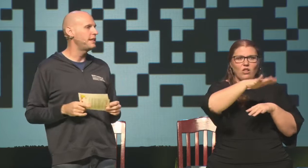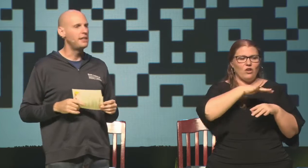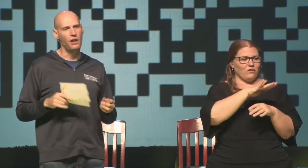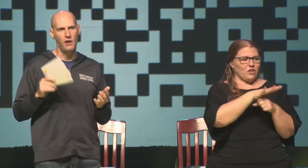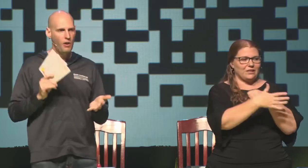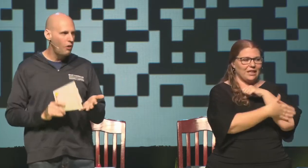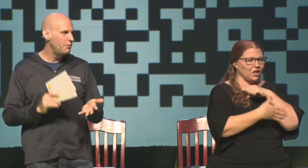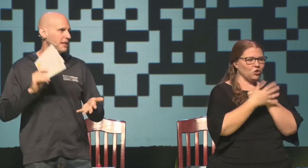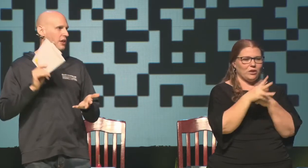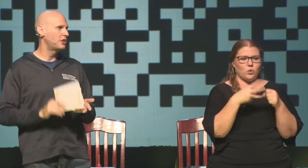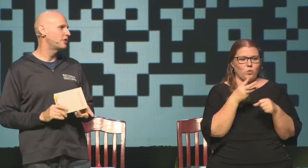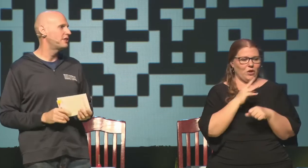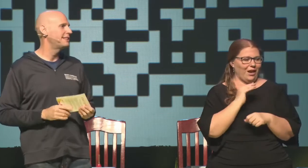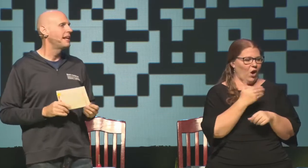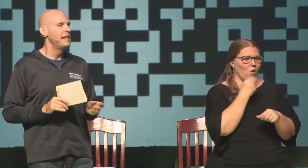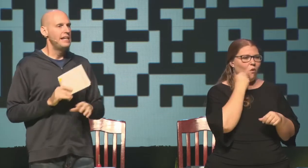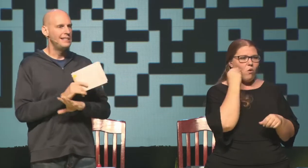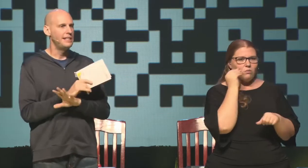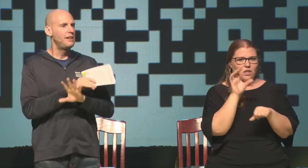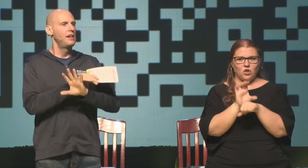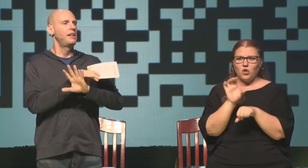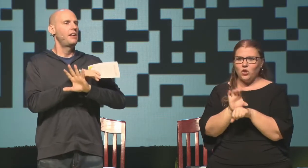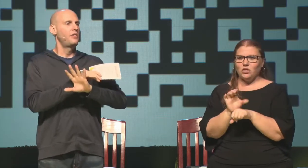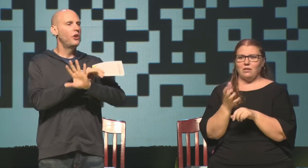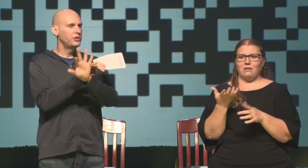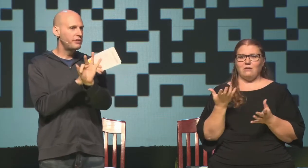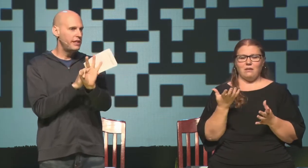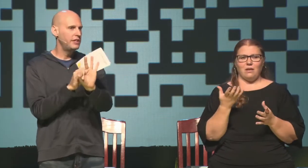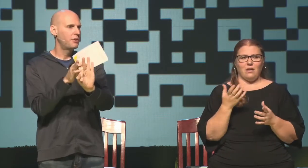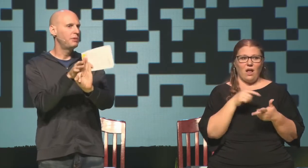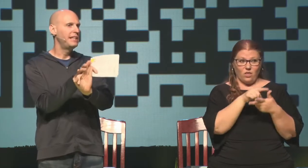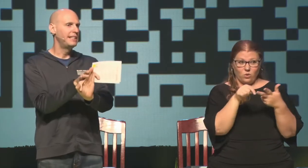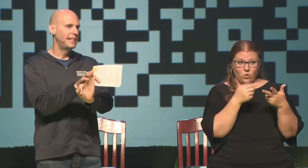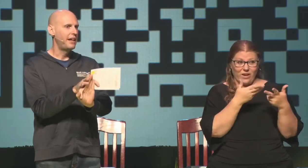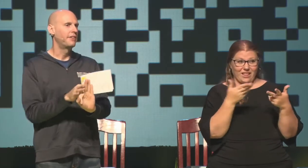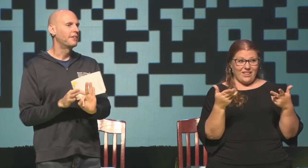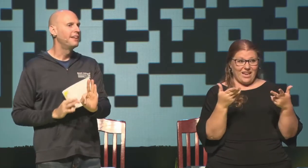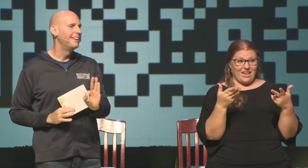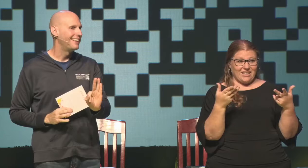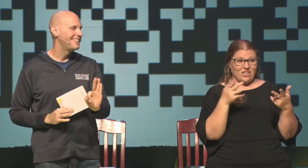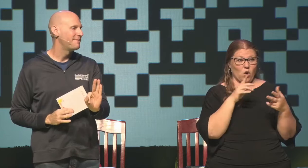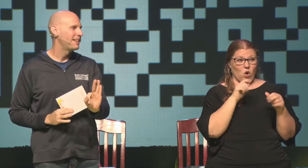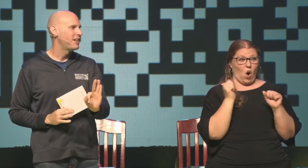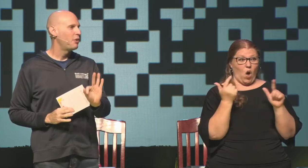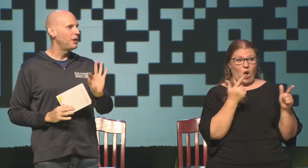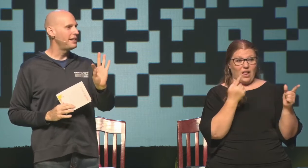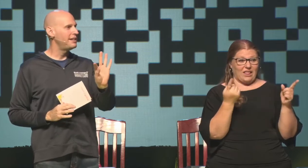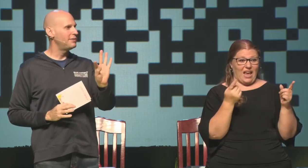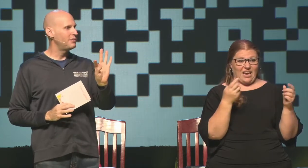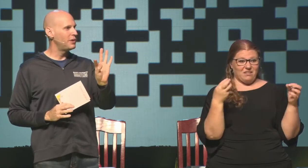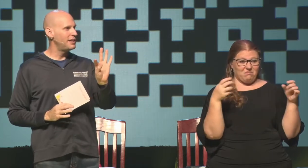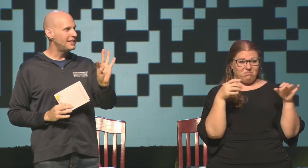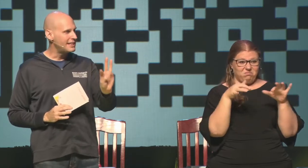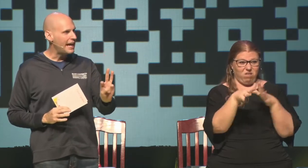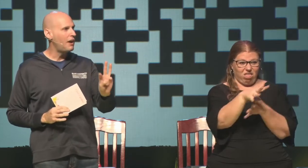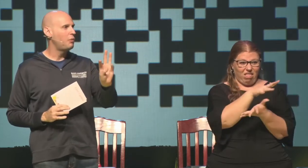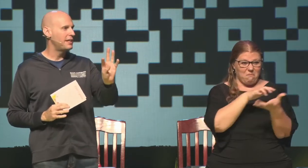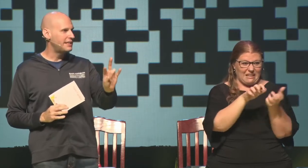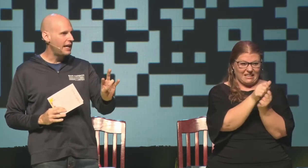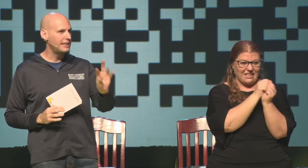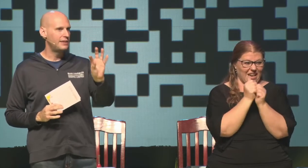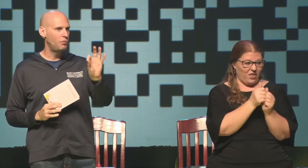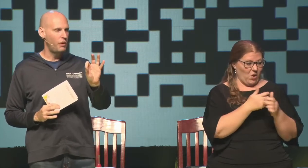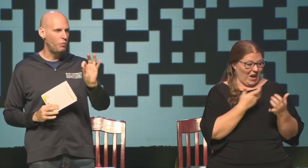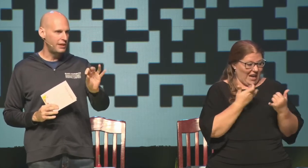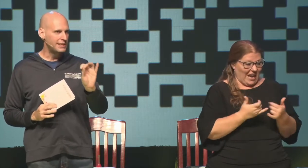world, in our homes and in our churches, is that those three things are bleeding together. What is now, what